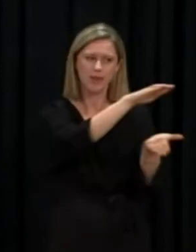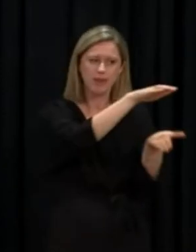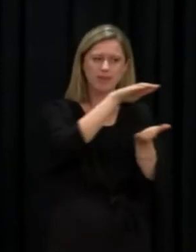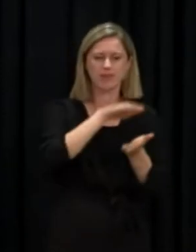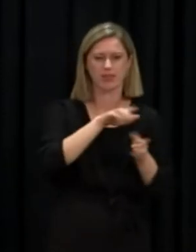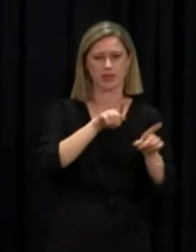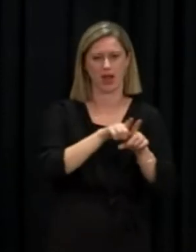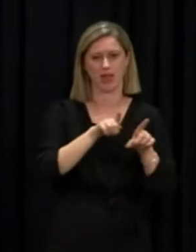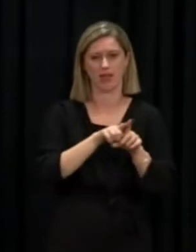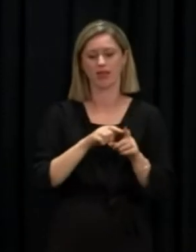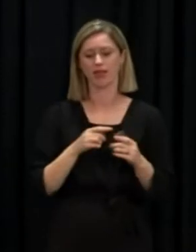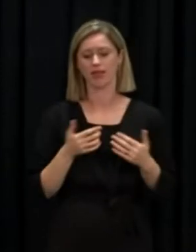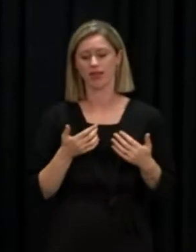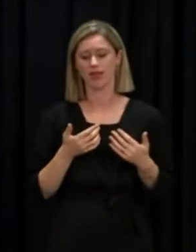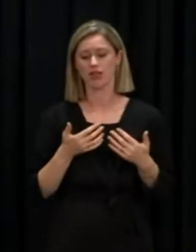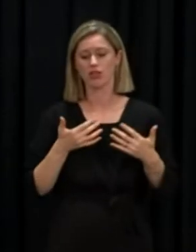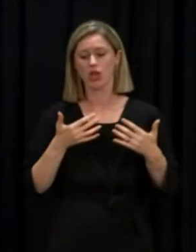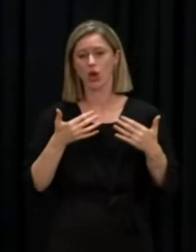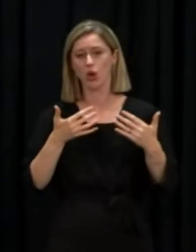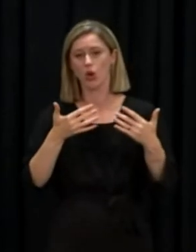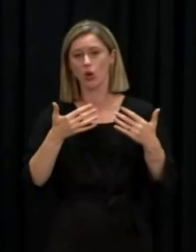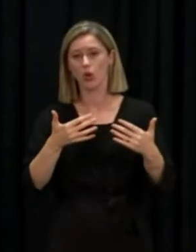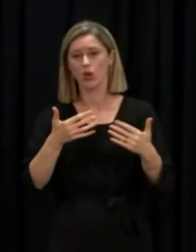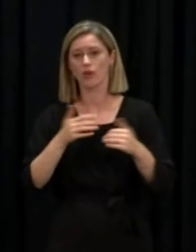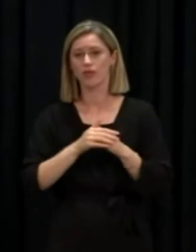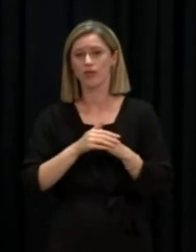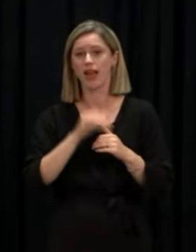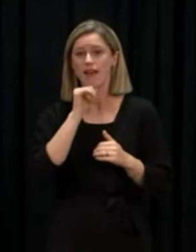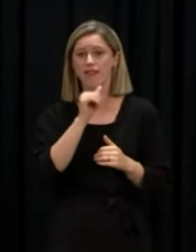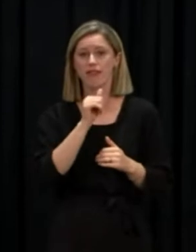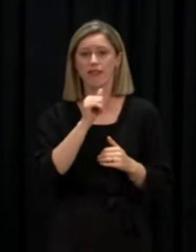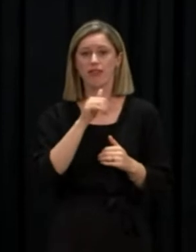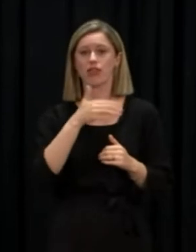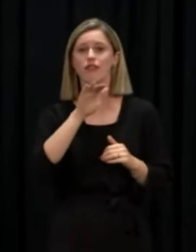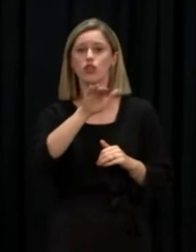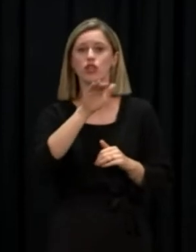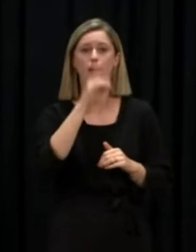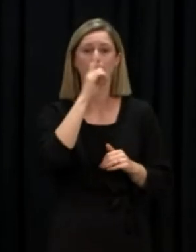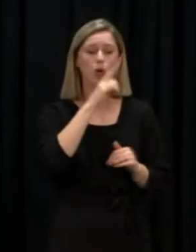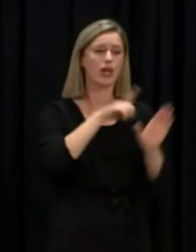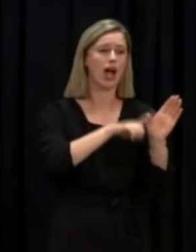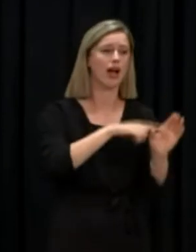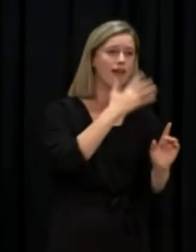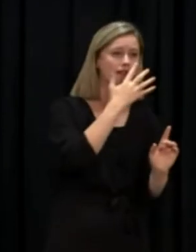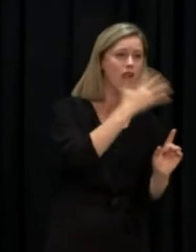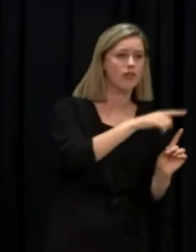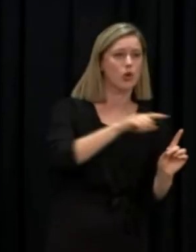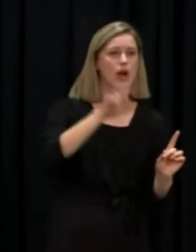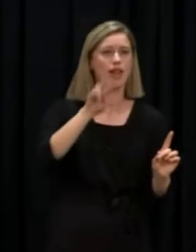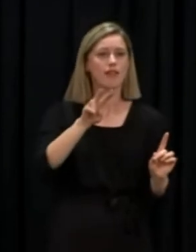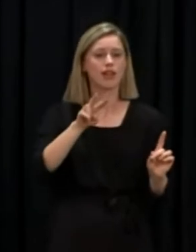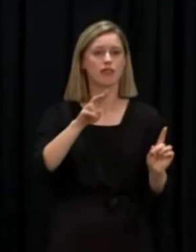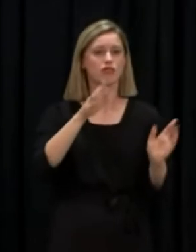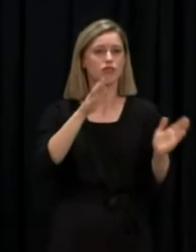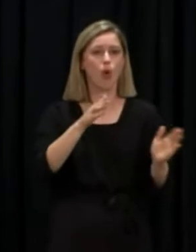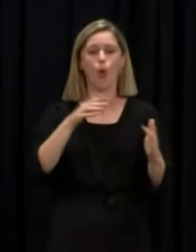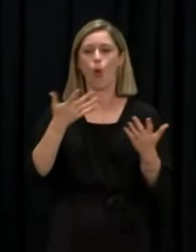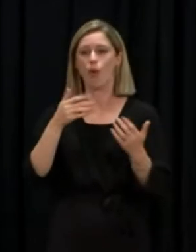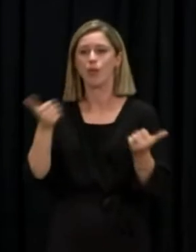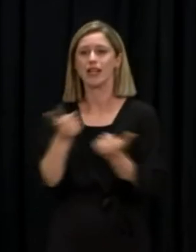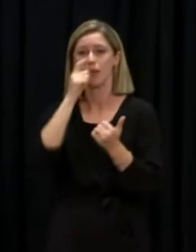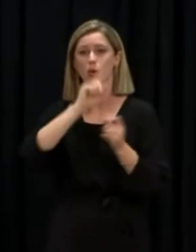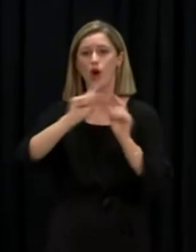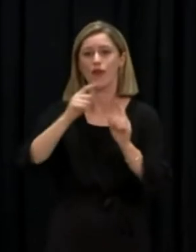enough even if in the future vaccine eligibility extends to 5 to 11-year-olds, or we have a surge of people getting vaccinated or having